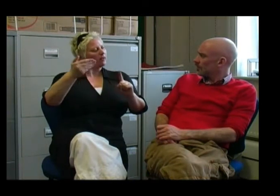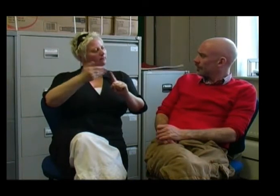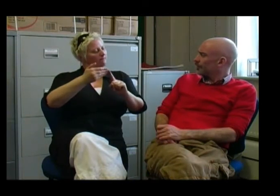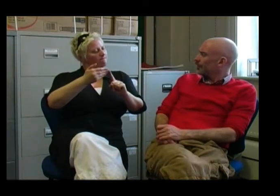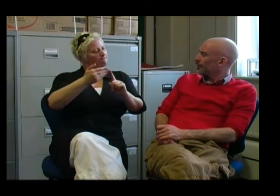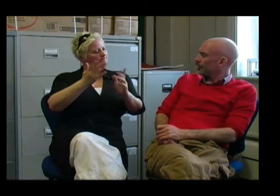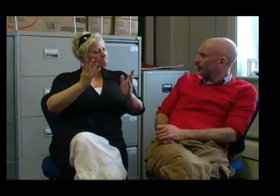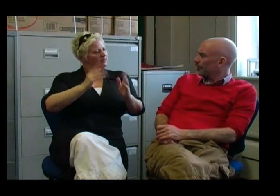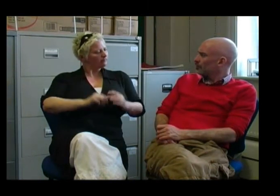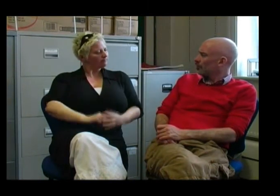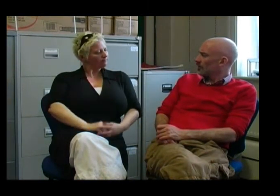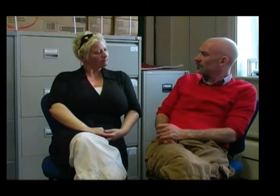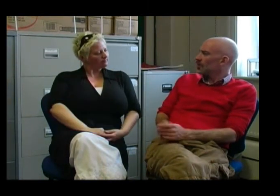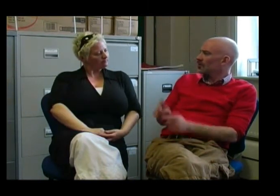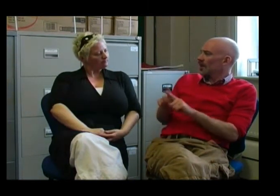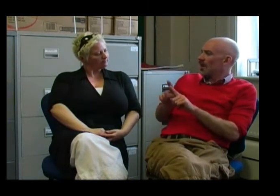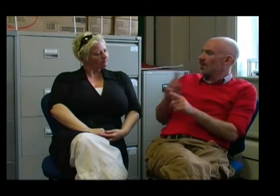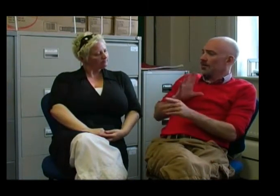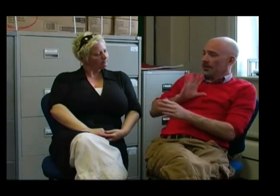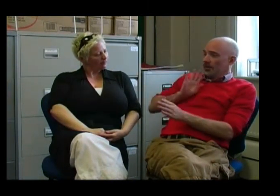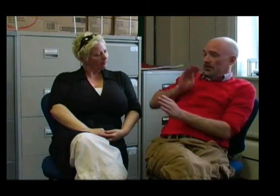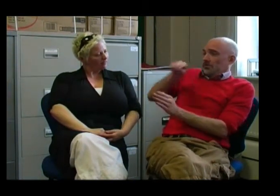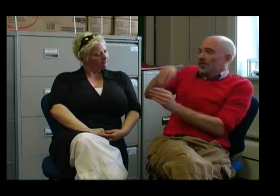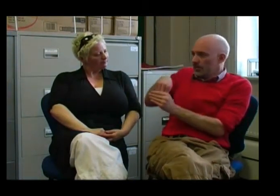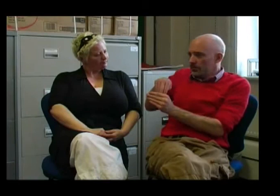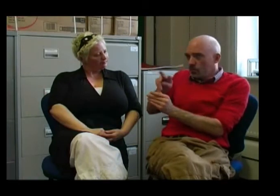So it's his story from his perspective.